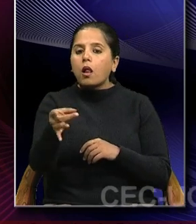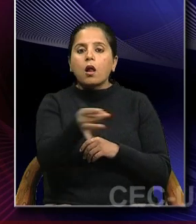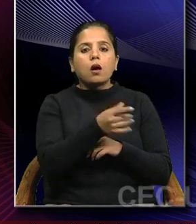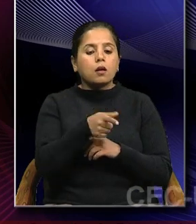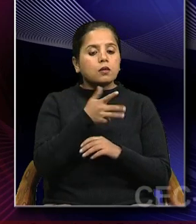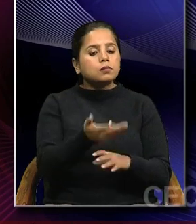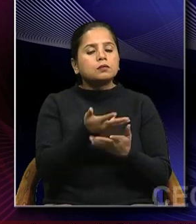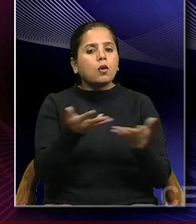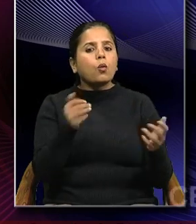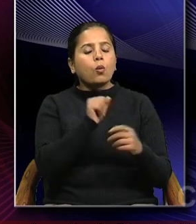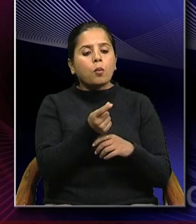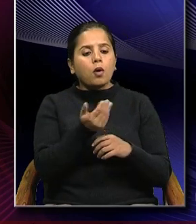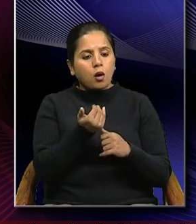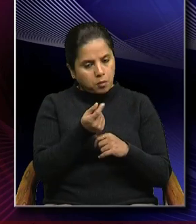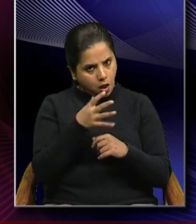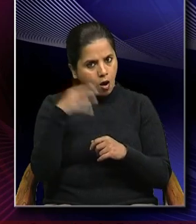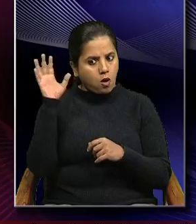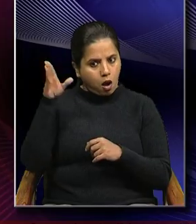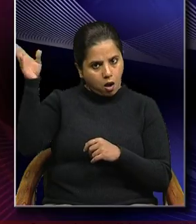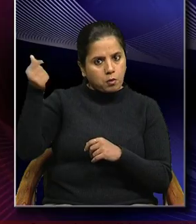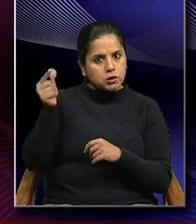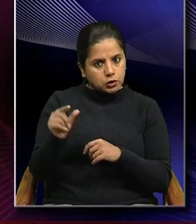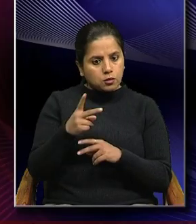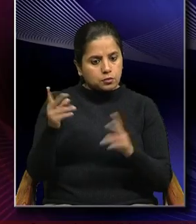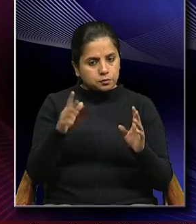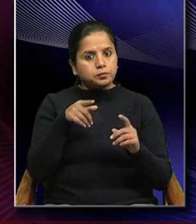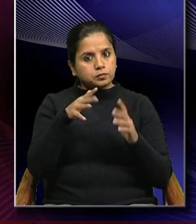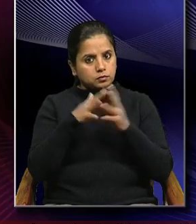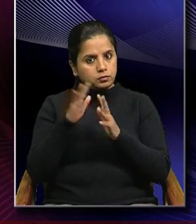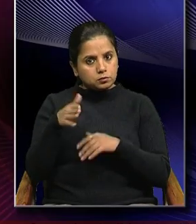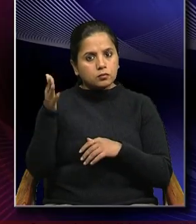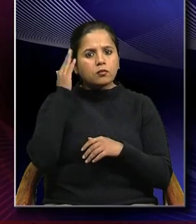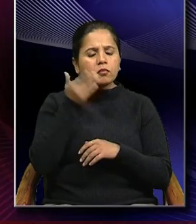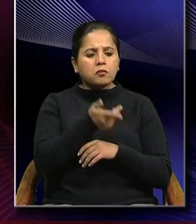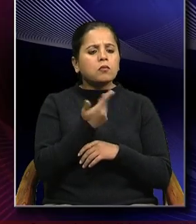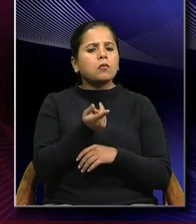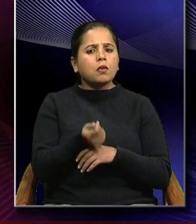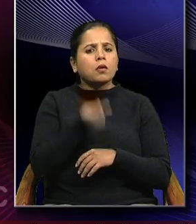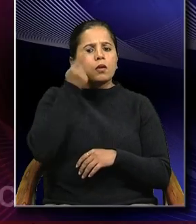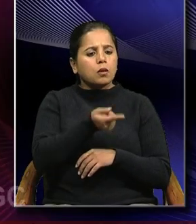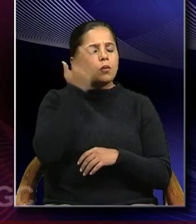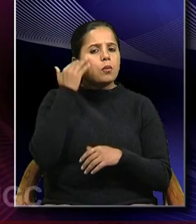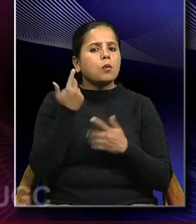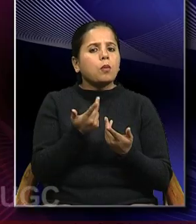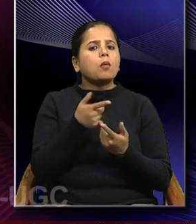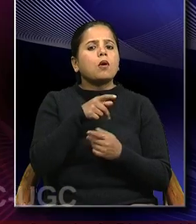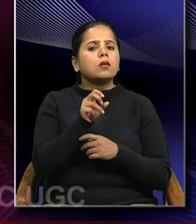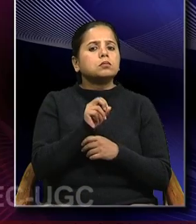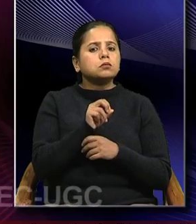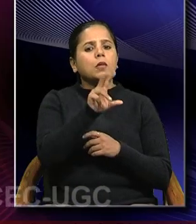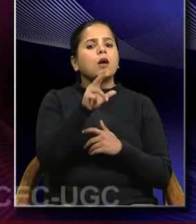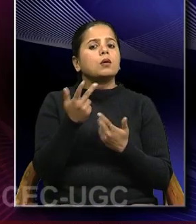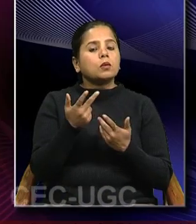of the product is available at this price in this on this portal. So, why are you charging this much or this high from me?